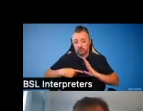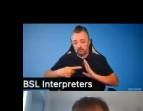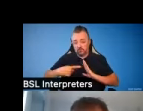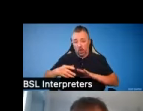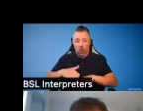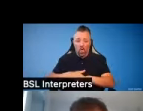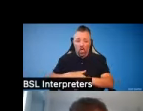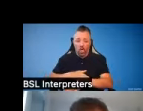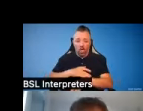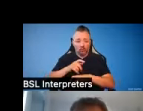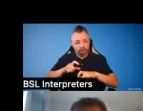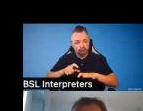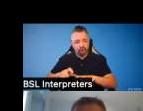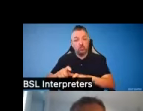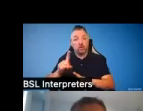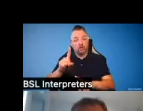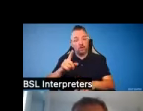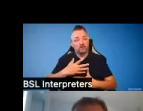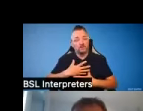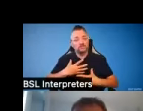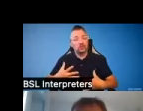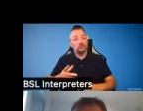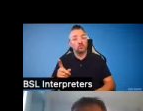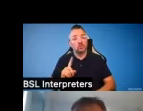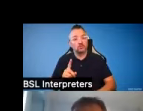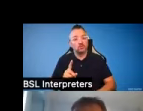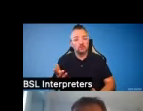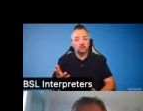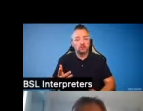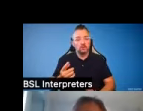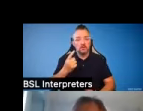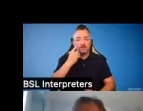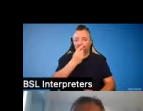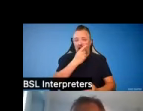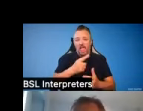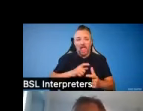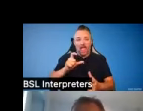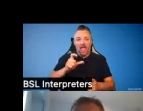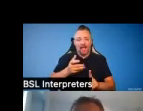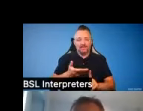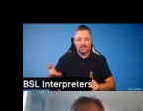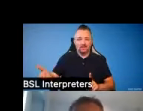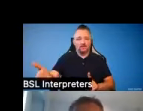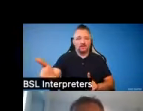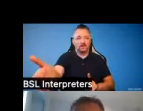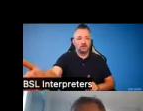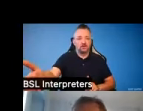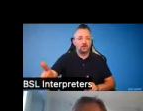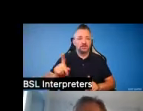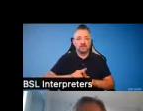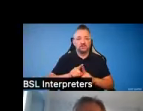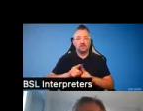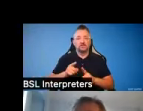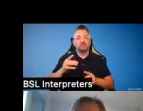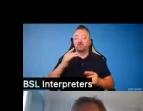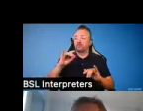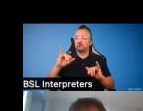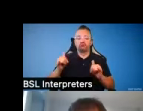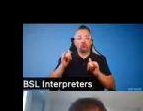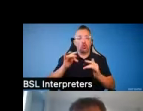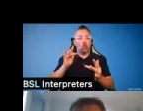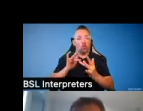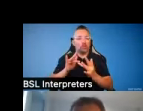slightly surprisingly, with very little evidence of accidental spread. So very little evidence of spread through social contact,